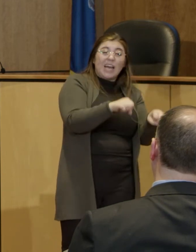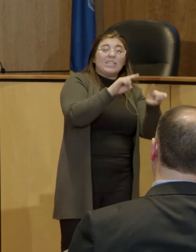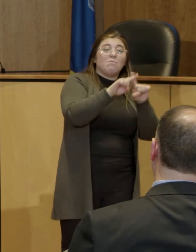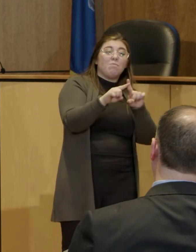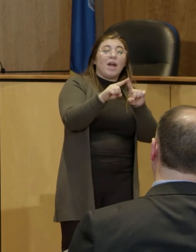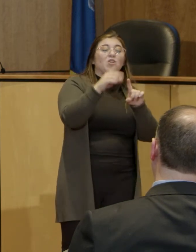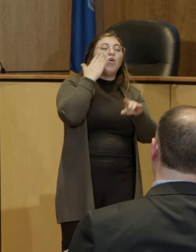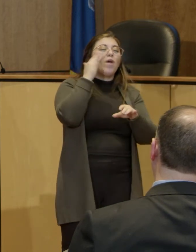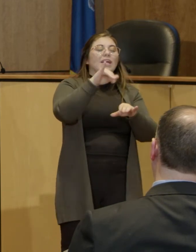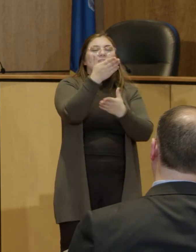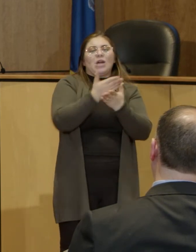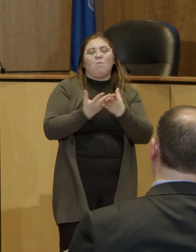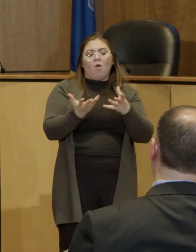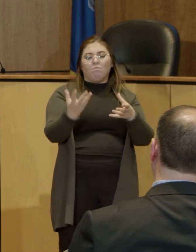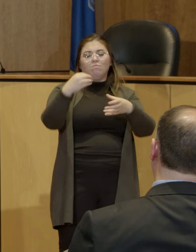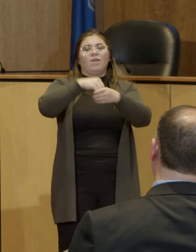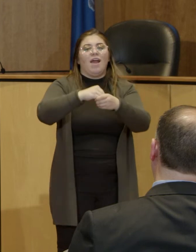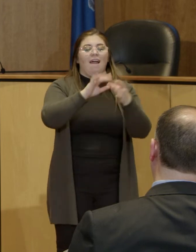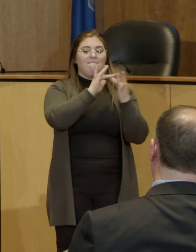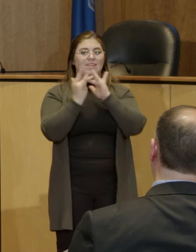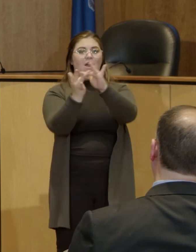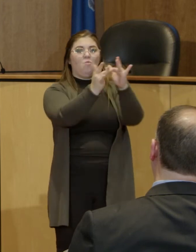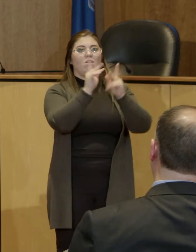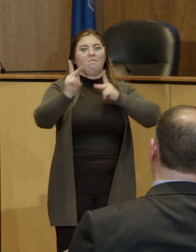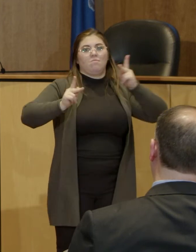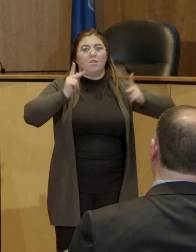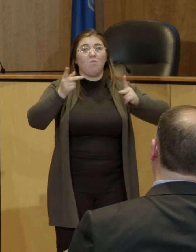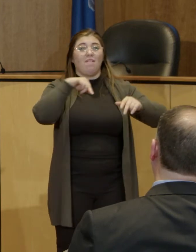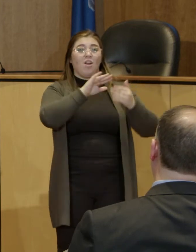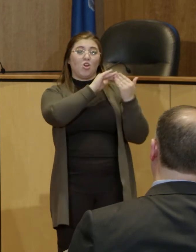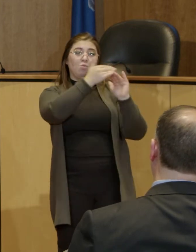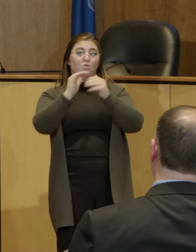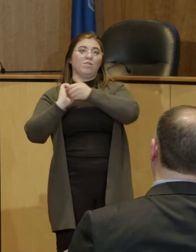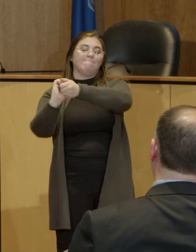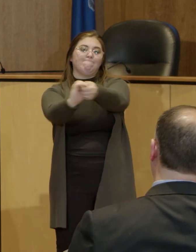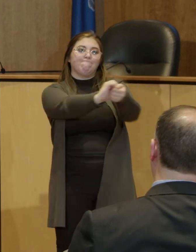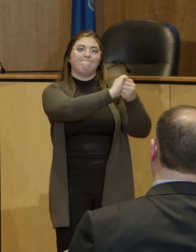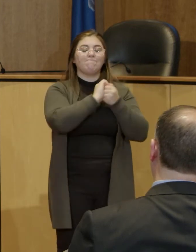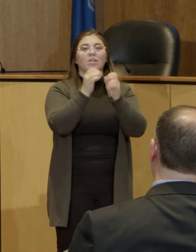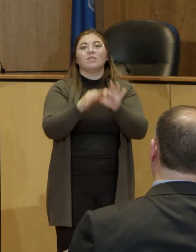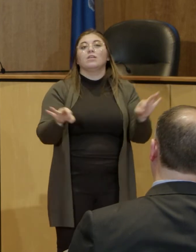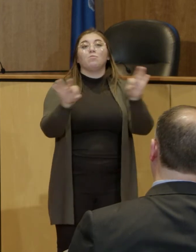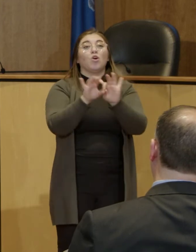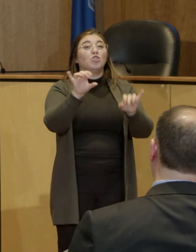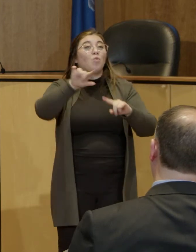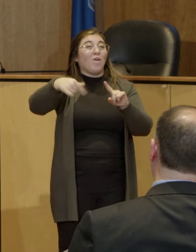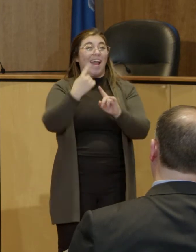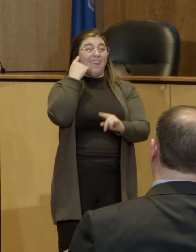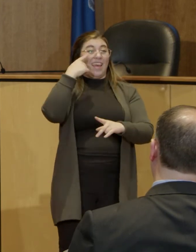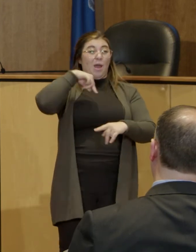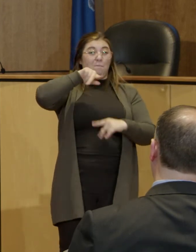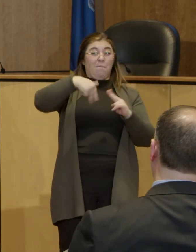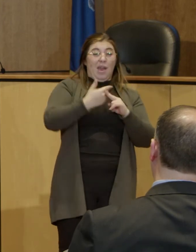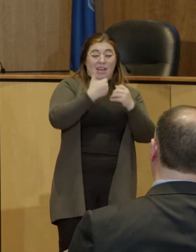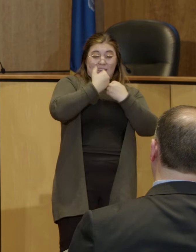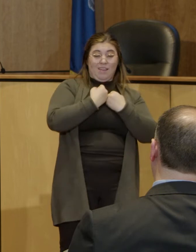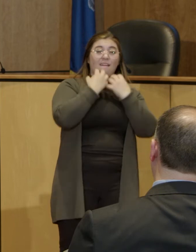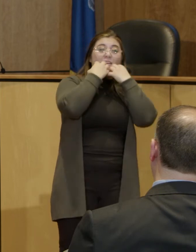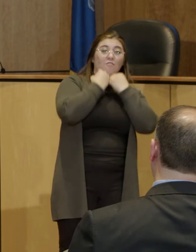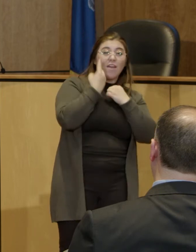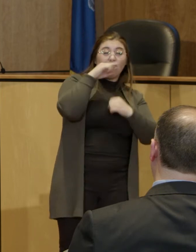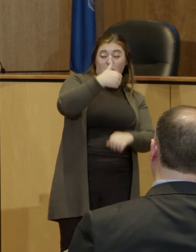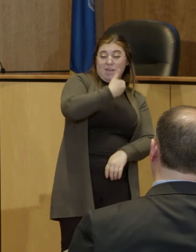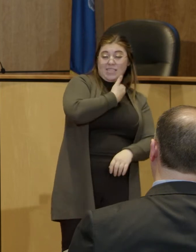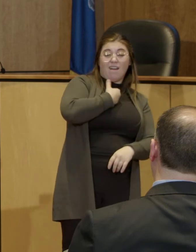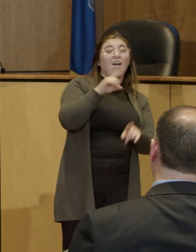inextricable component of a network of people, a community. When I think about caring for myself,